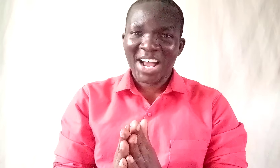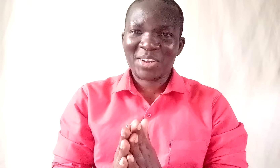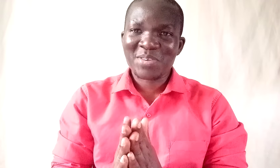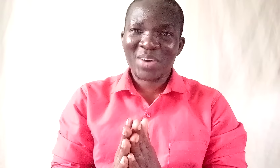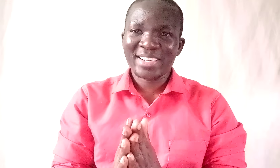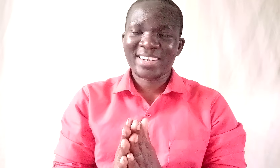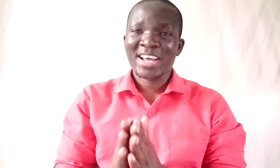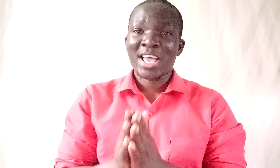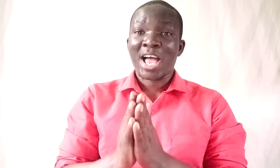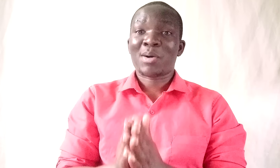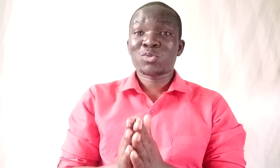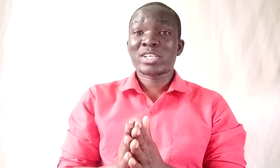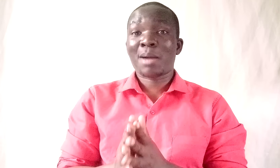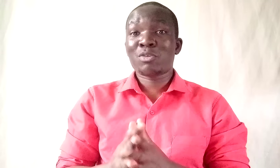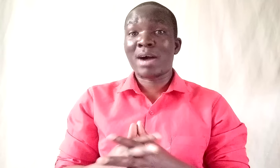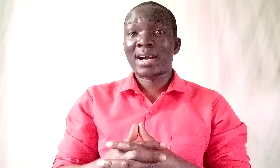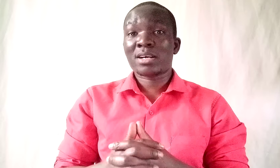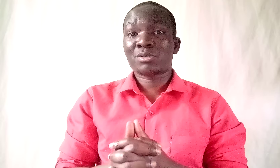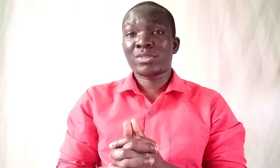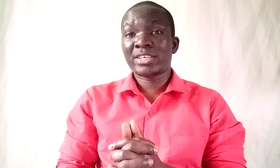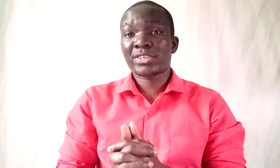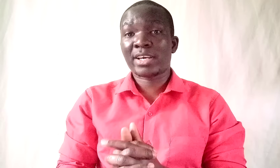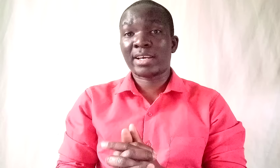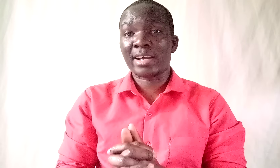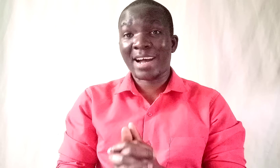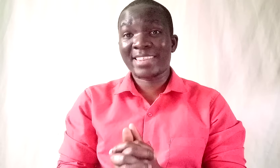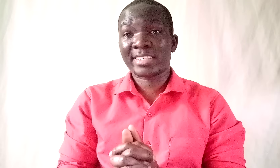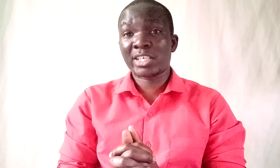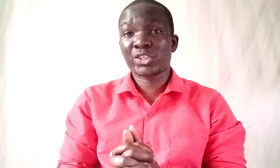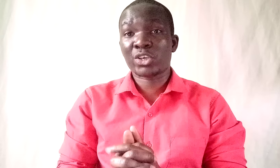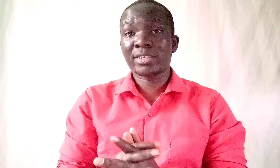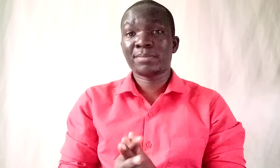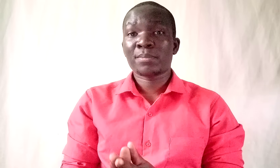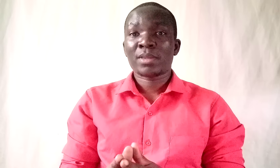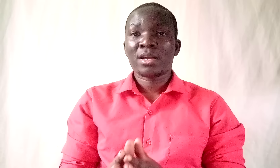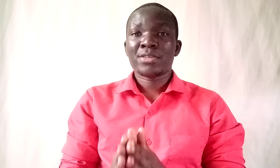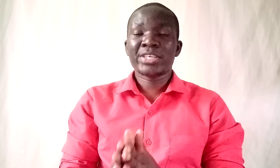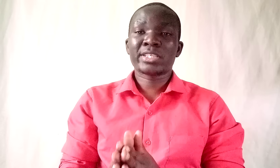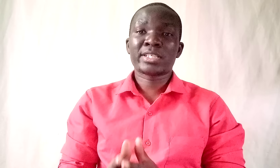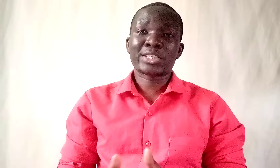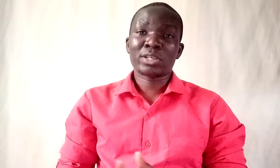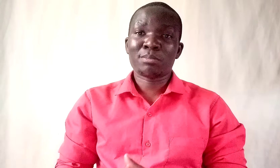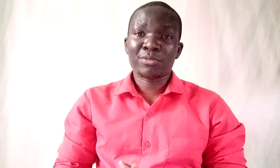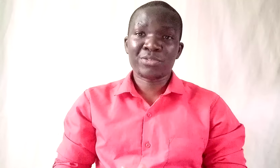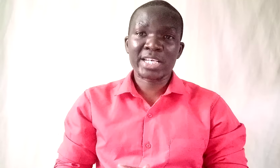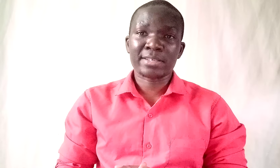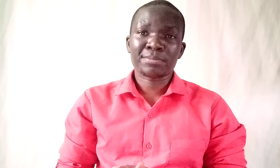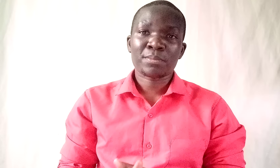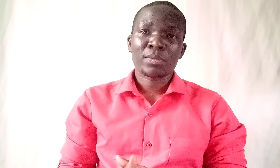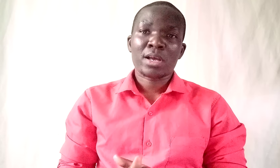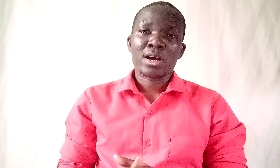Hello everyone, I want to welcome you back to this other session. This is lesson number 15.